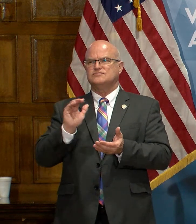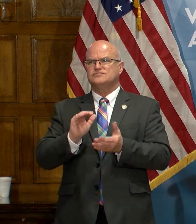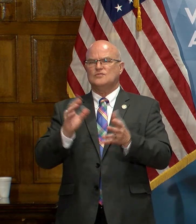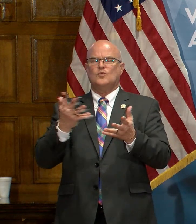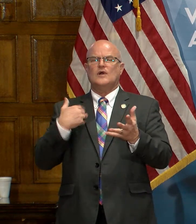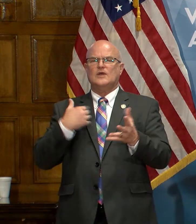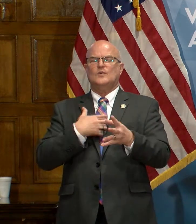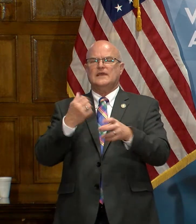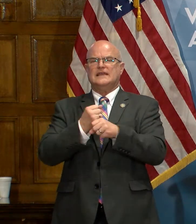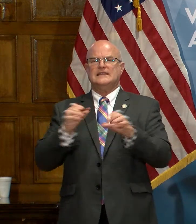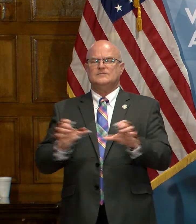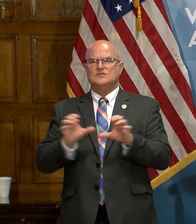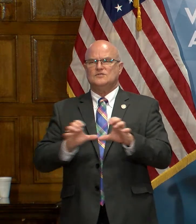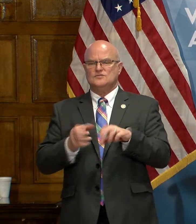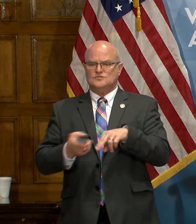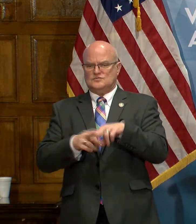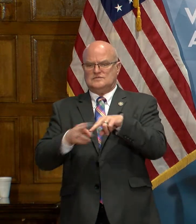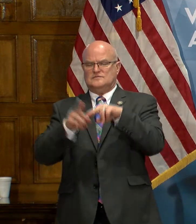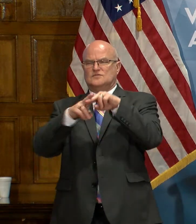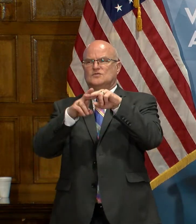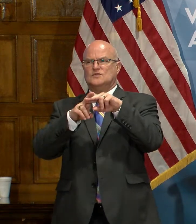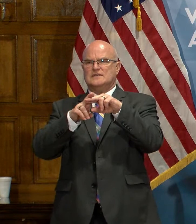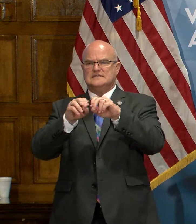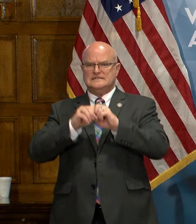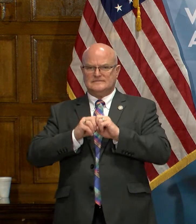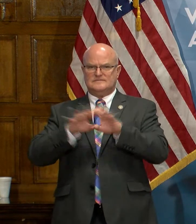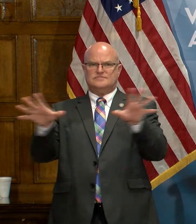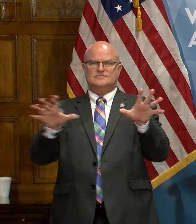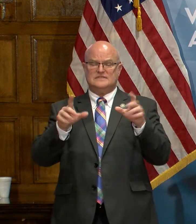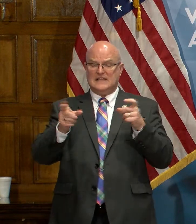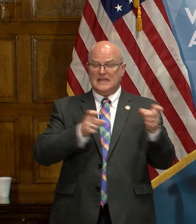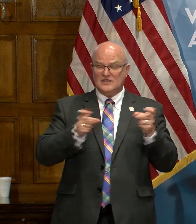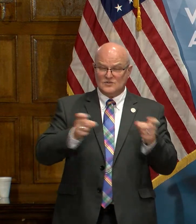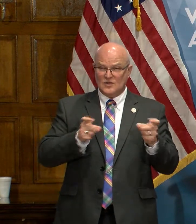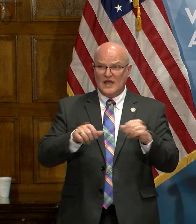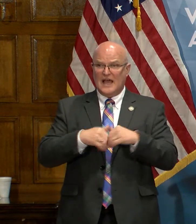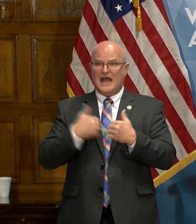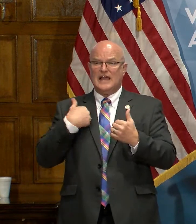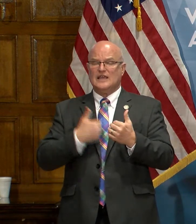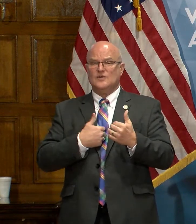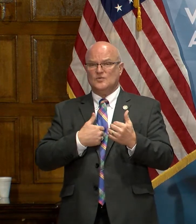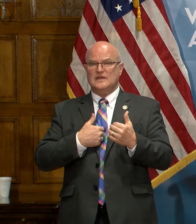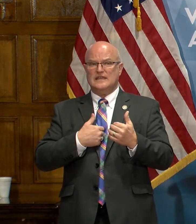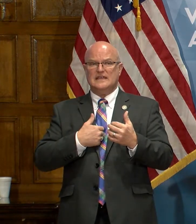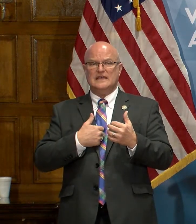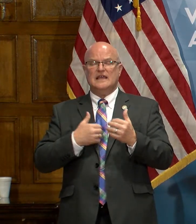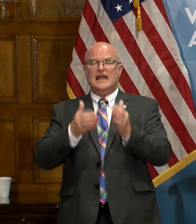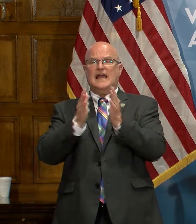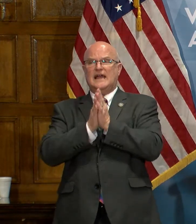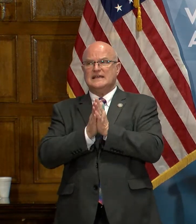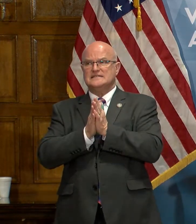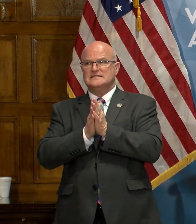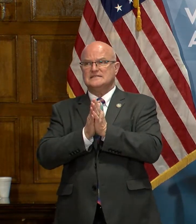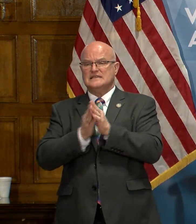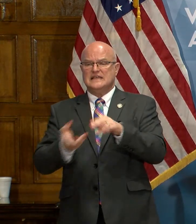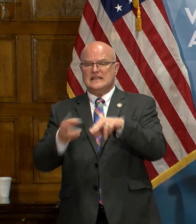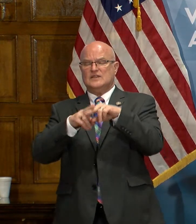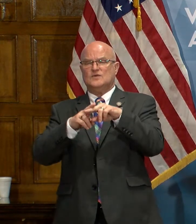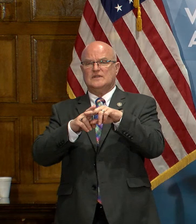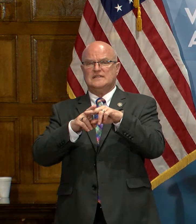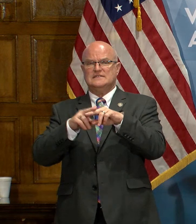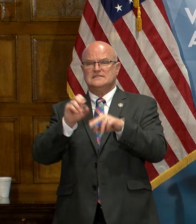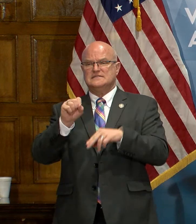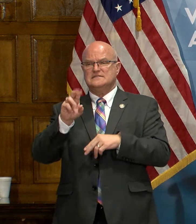What can we get them to do since they control it all, how can we push back and make them increase the